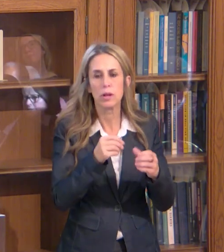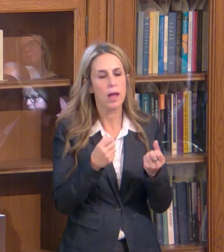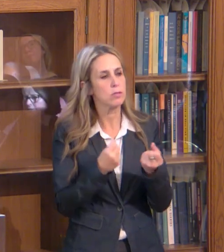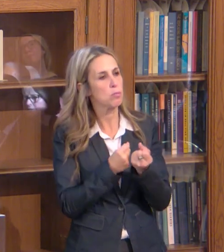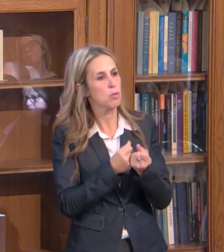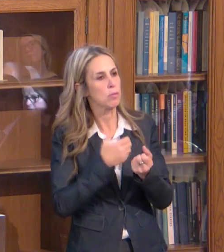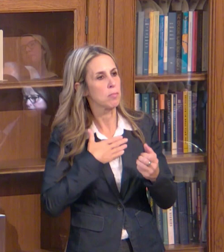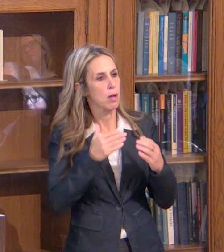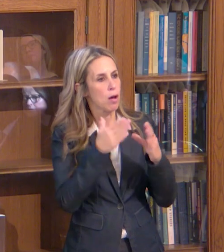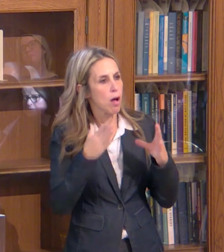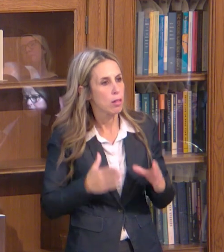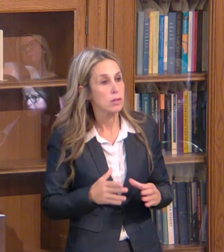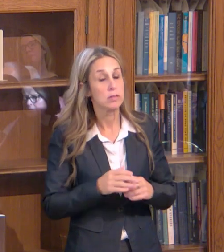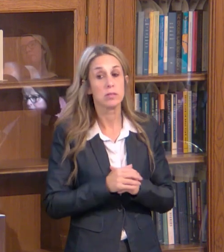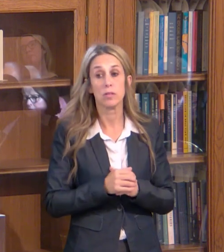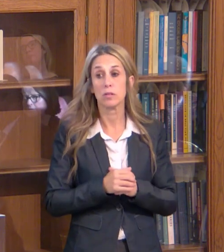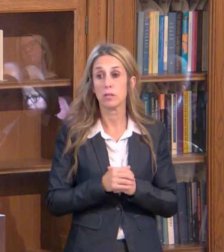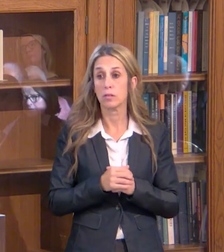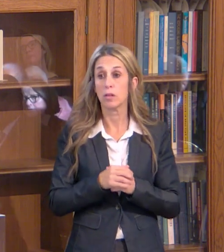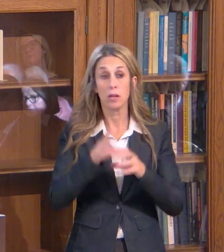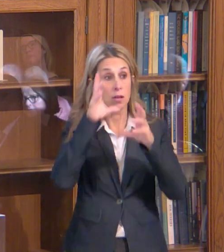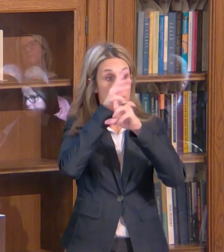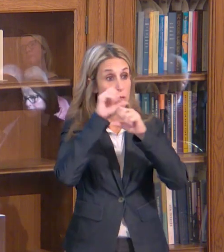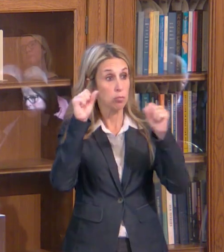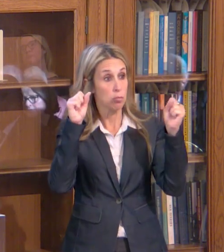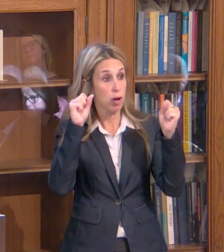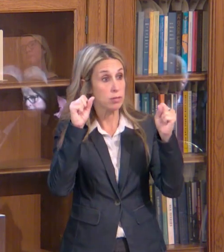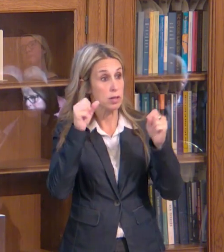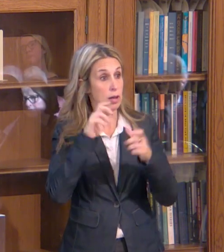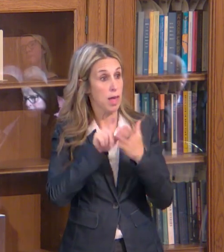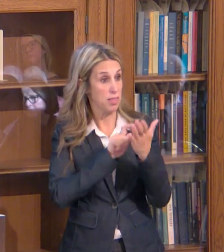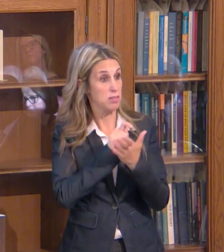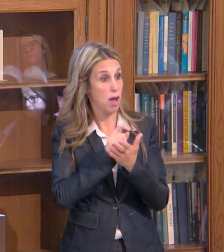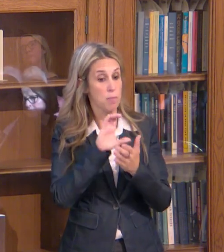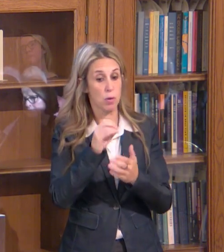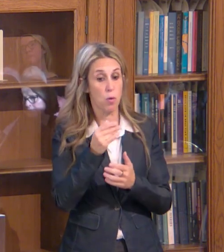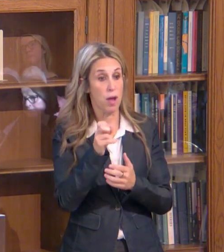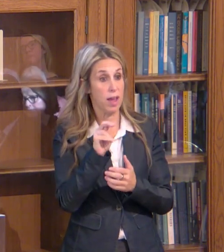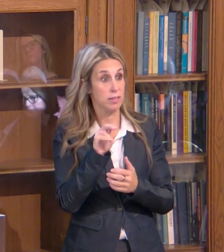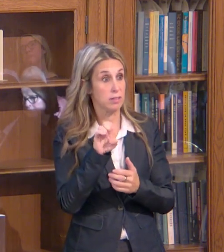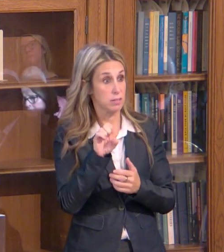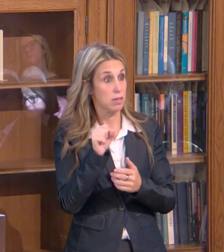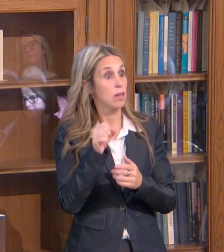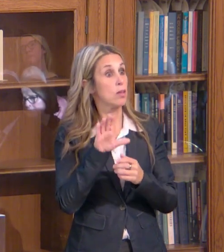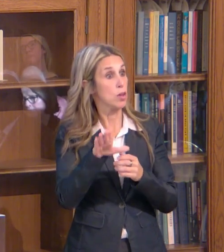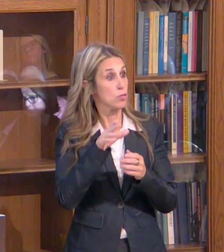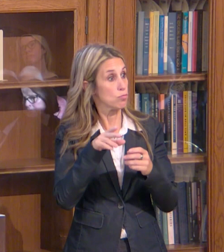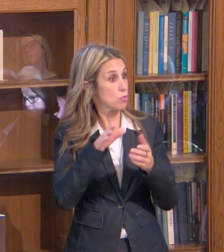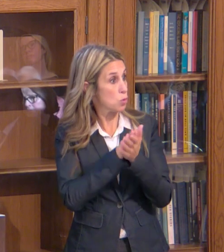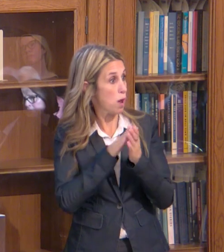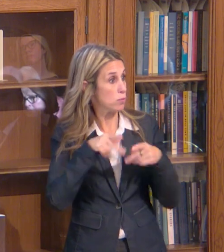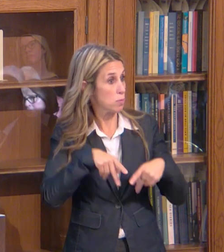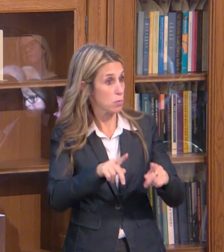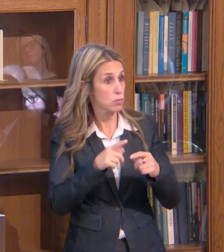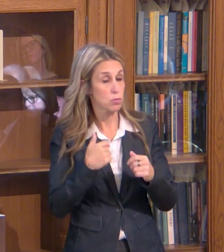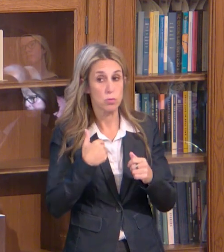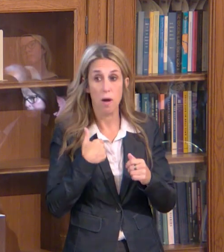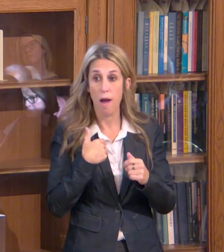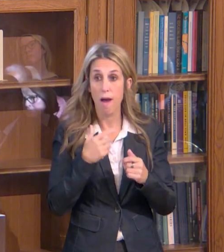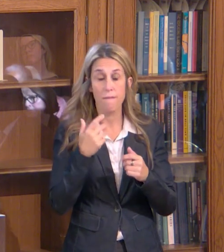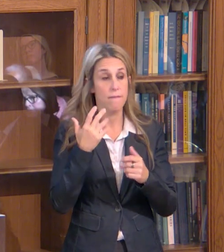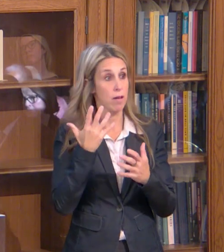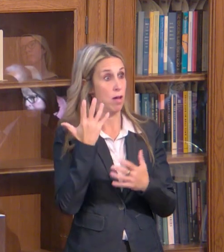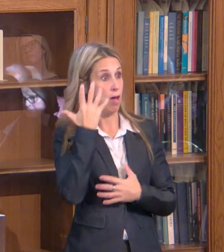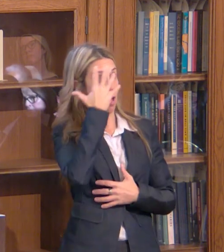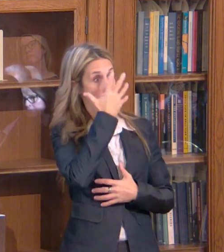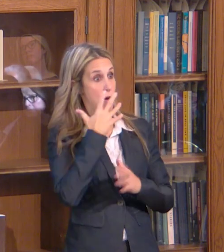college most notable was President n nuro cohan's request for permission to have an or paint a portrait of